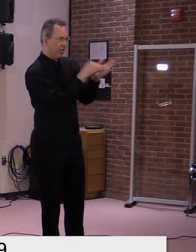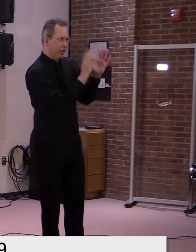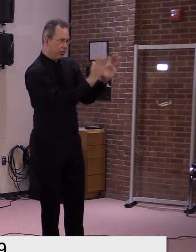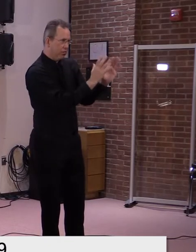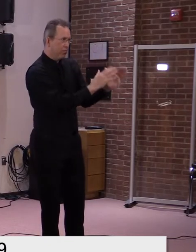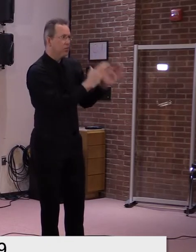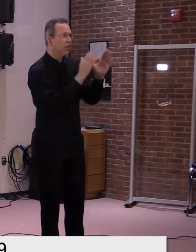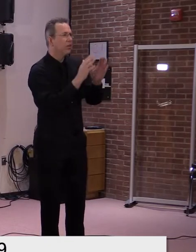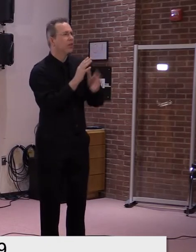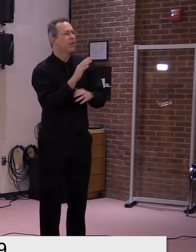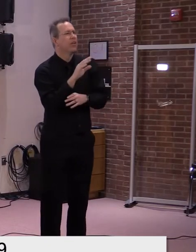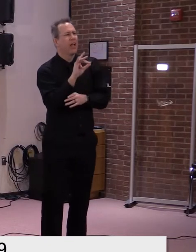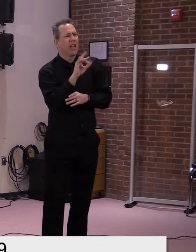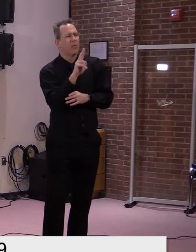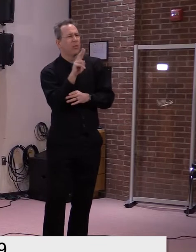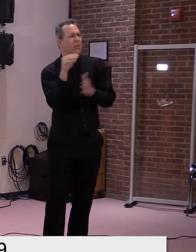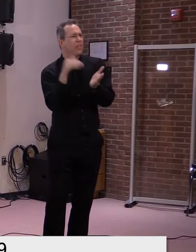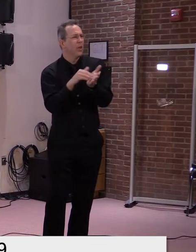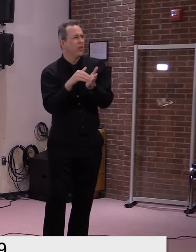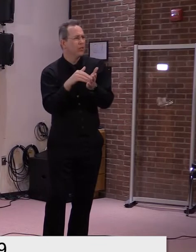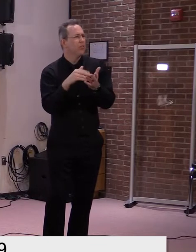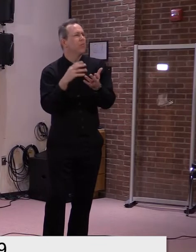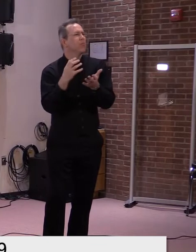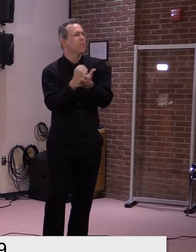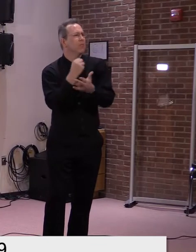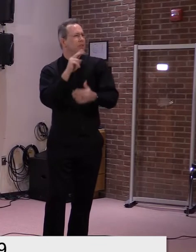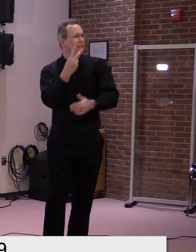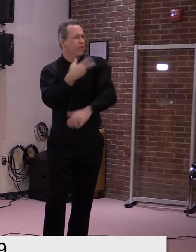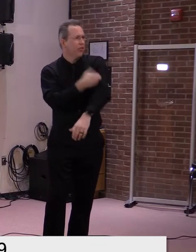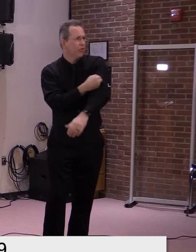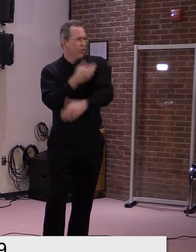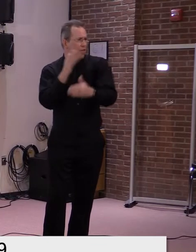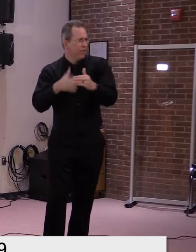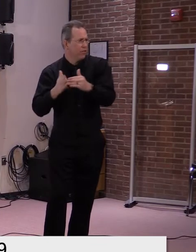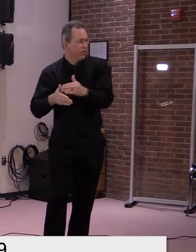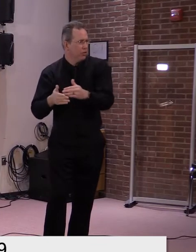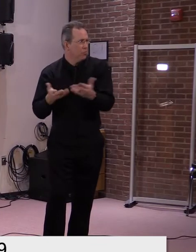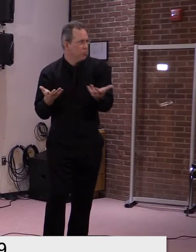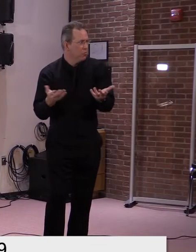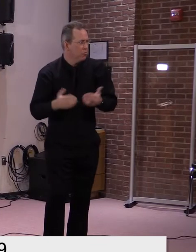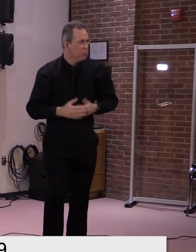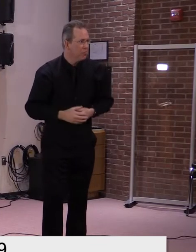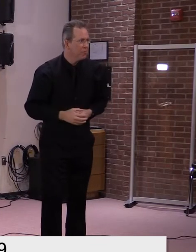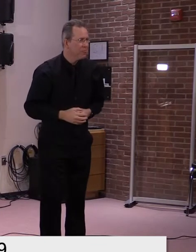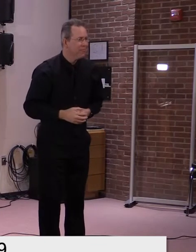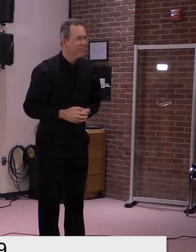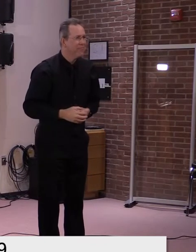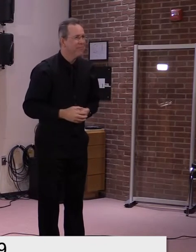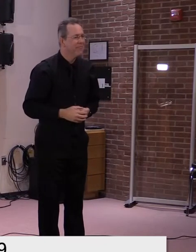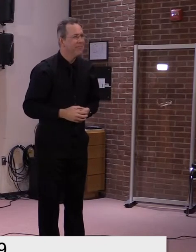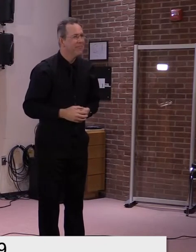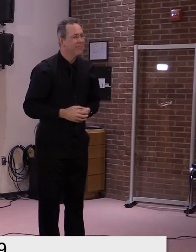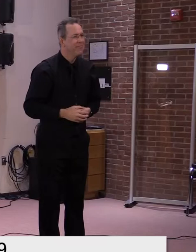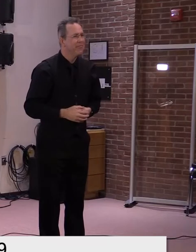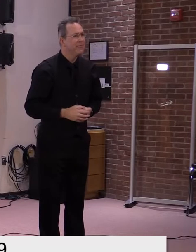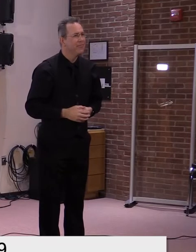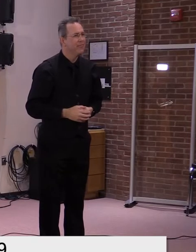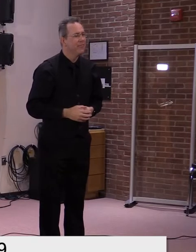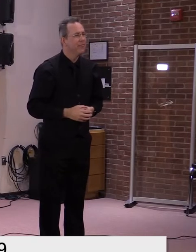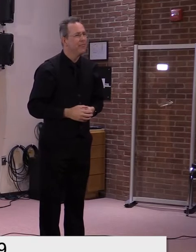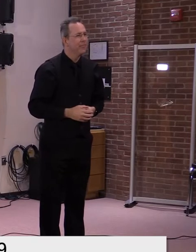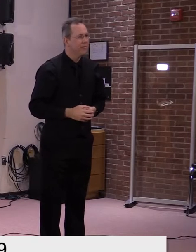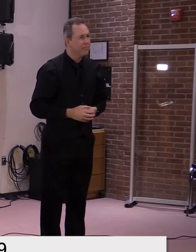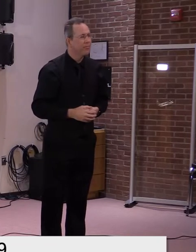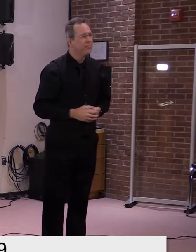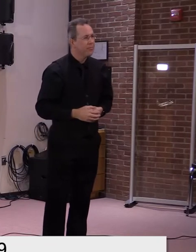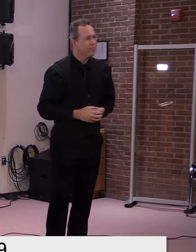82,700 have received their first and last doses of the vaccine. And among those 16 and